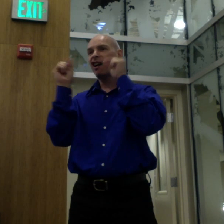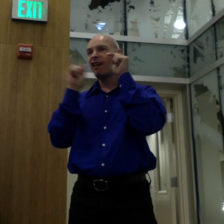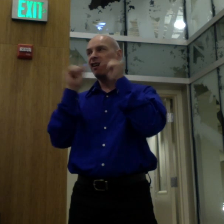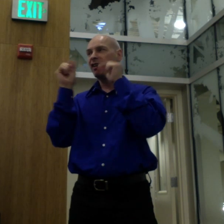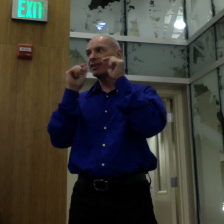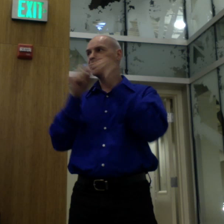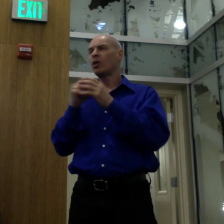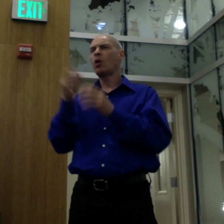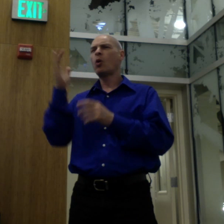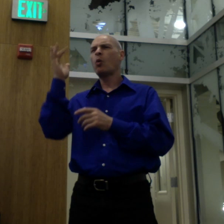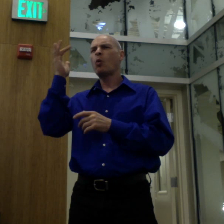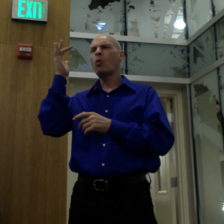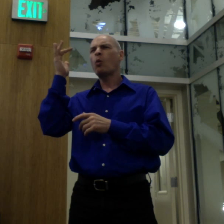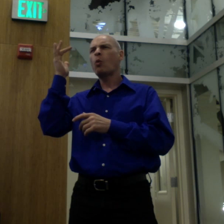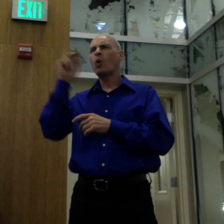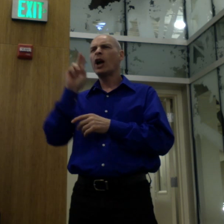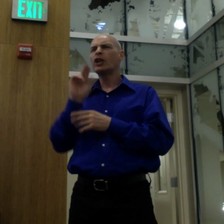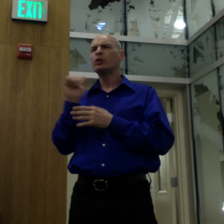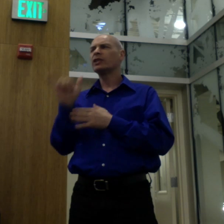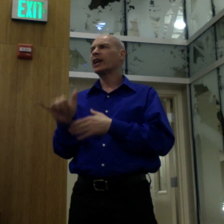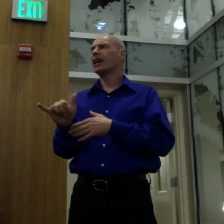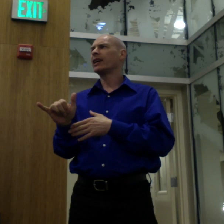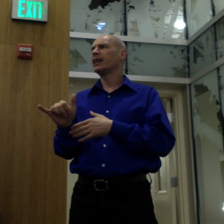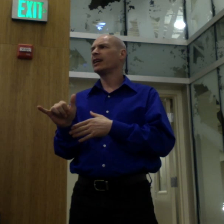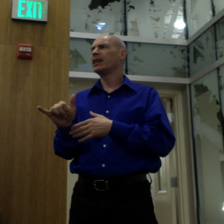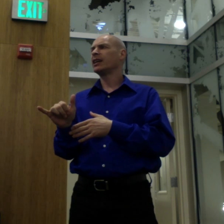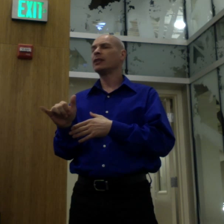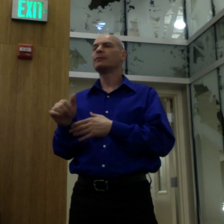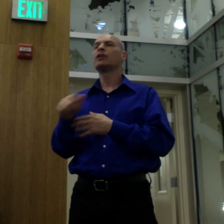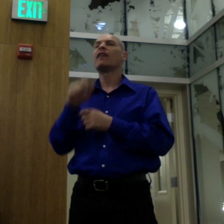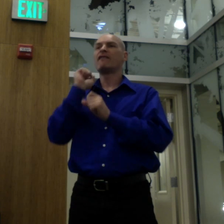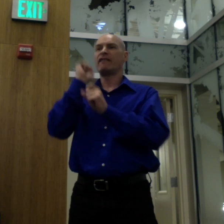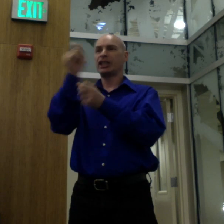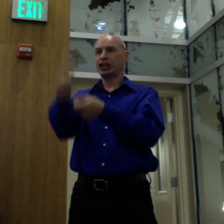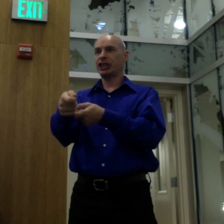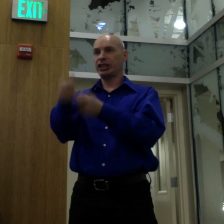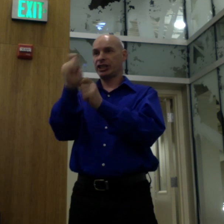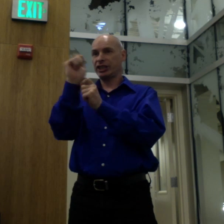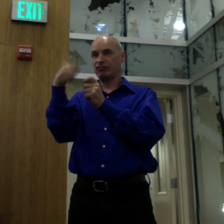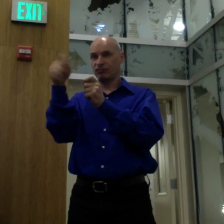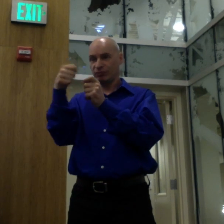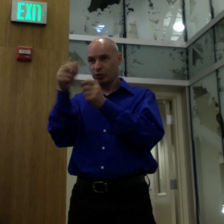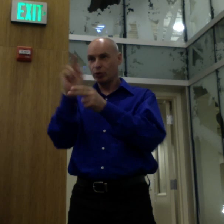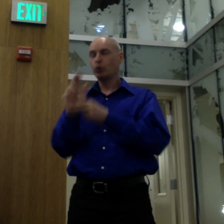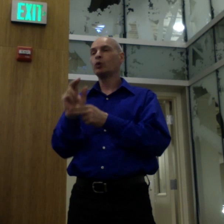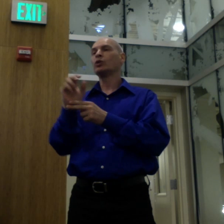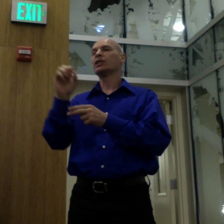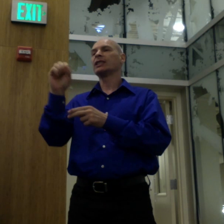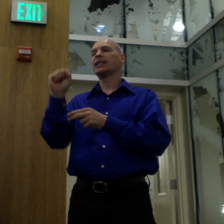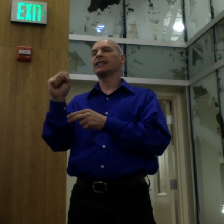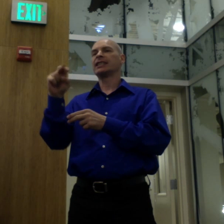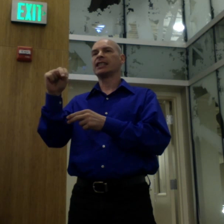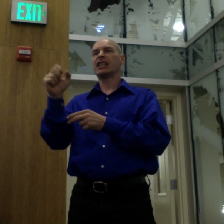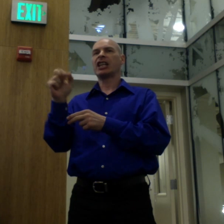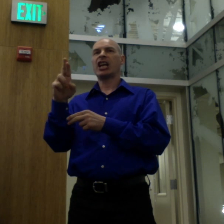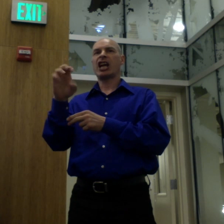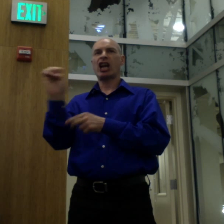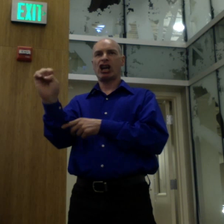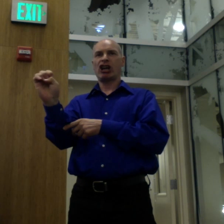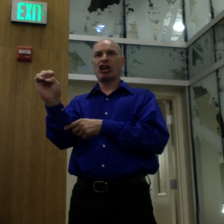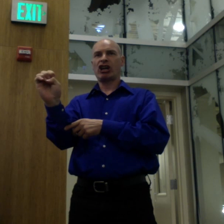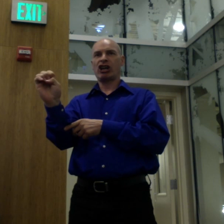would you use dental floss for, you guys? Fishing line, snare, So you close